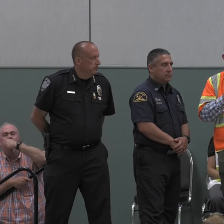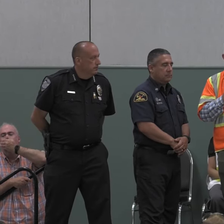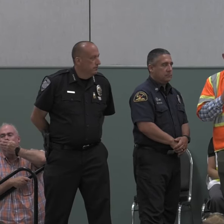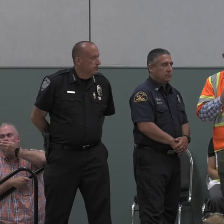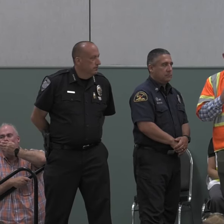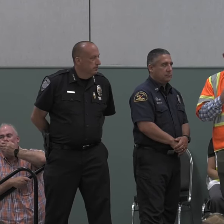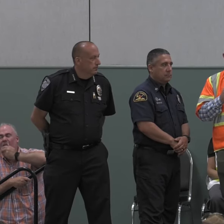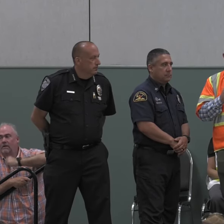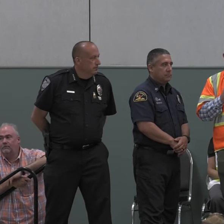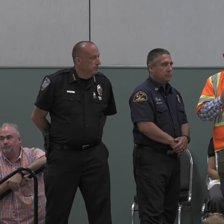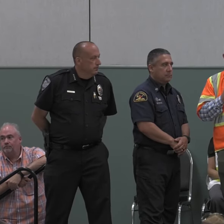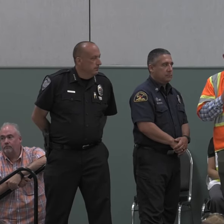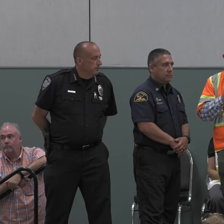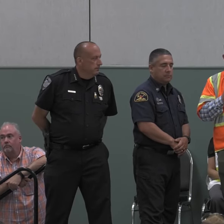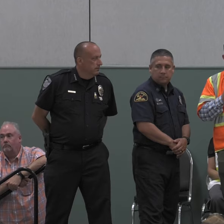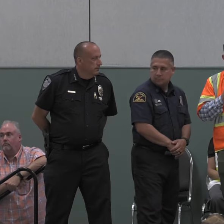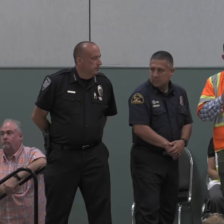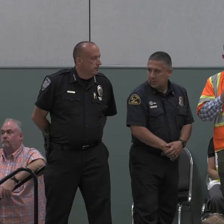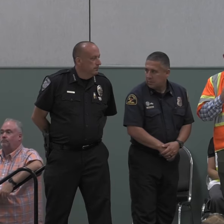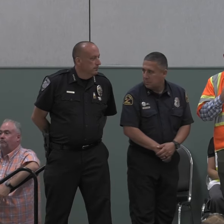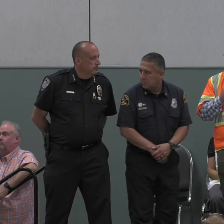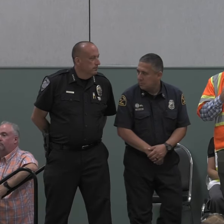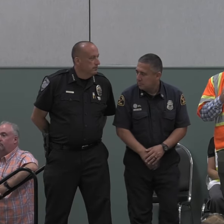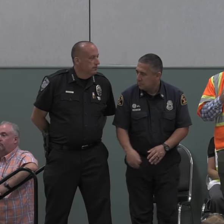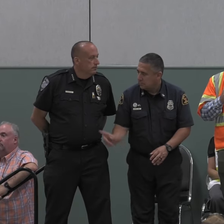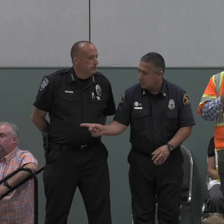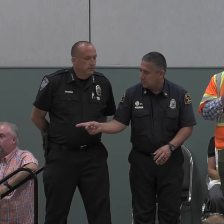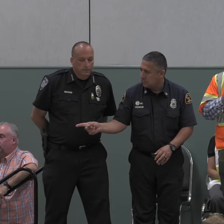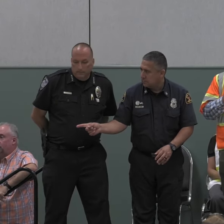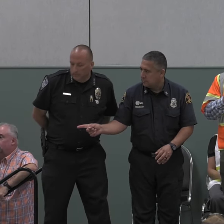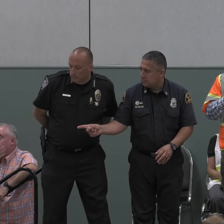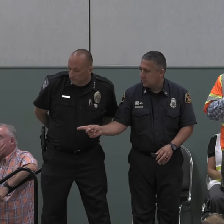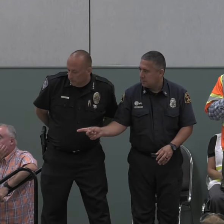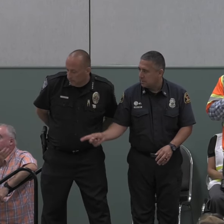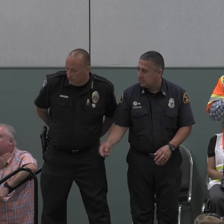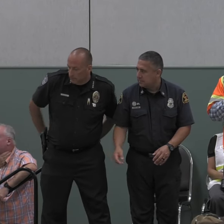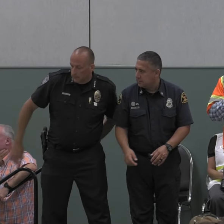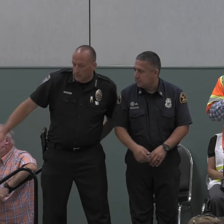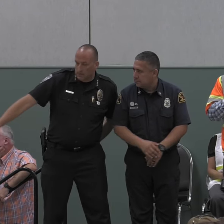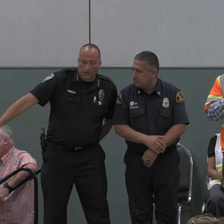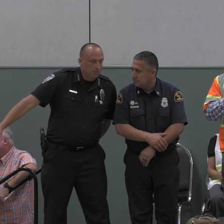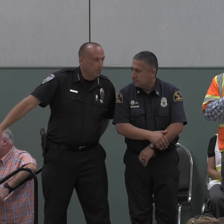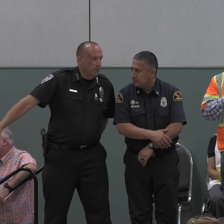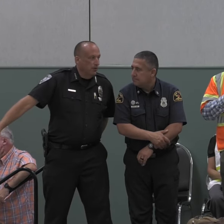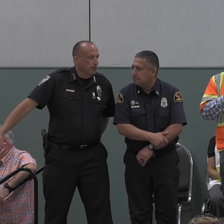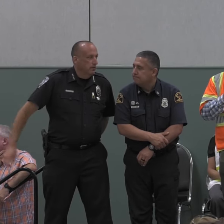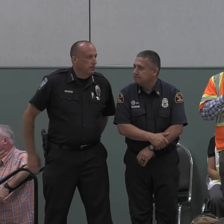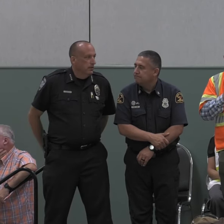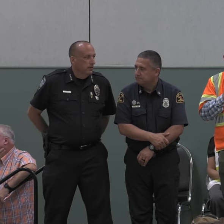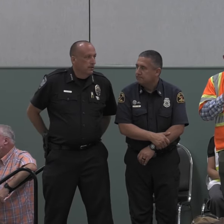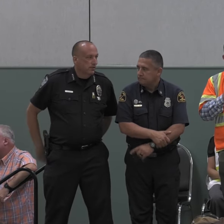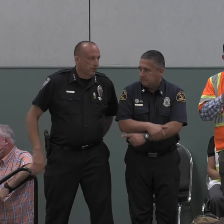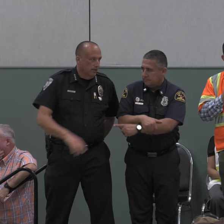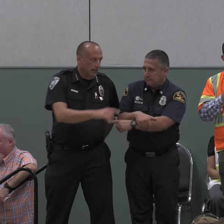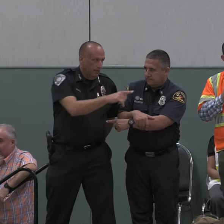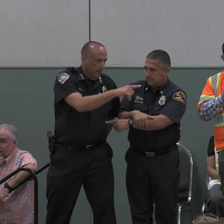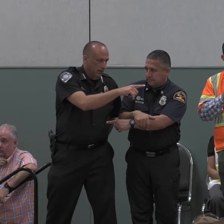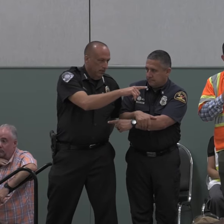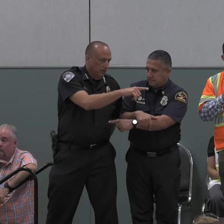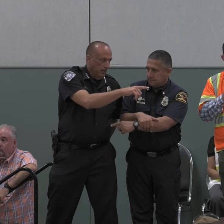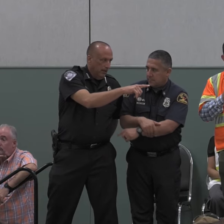park. If there are buildings that have been red tagged, we'll have